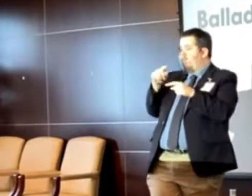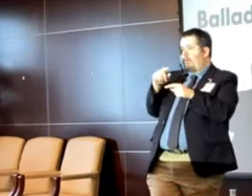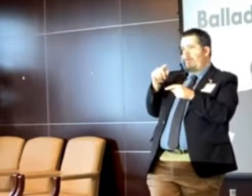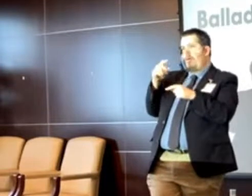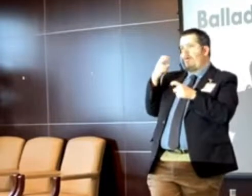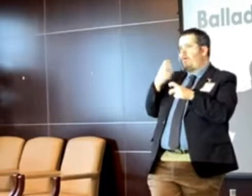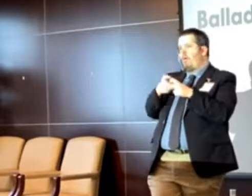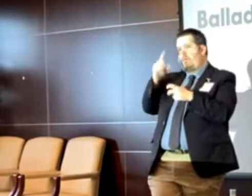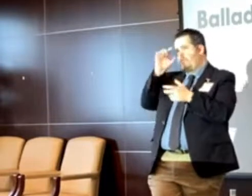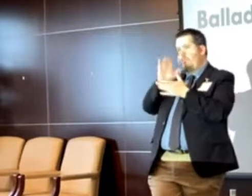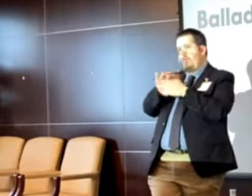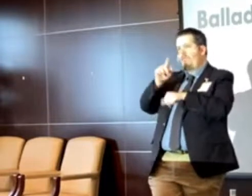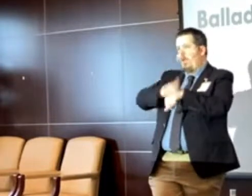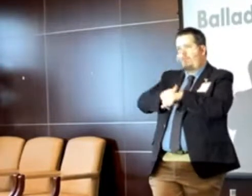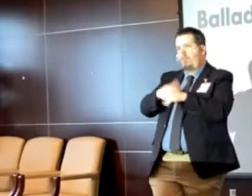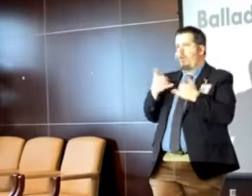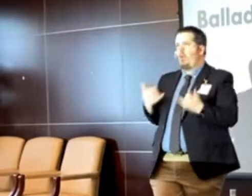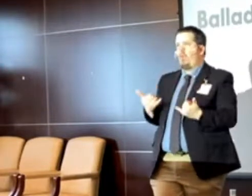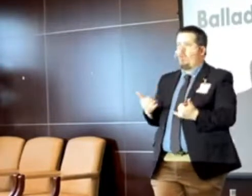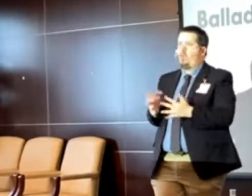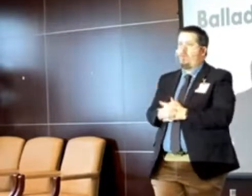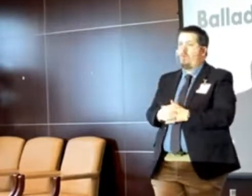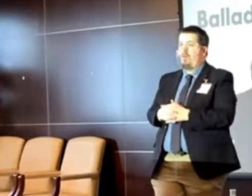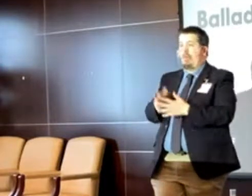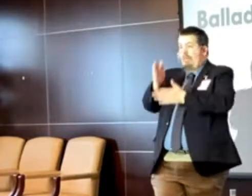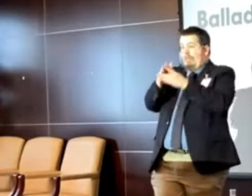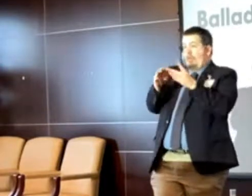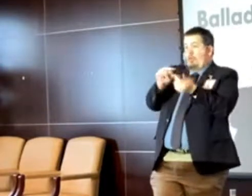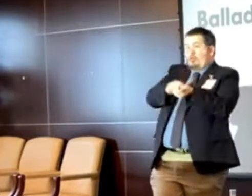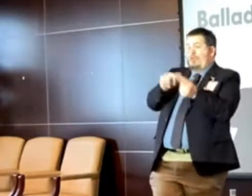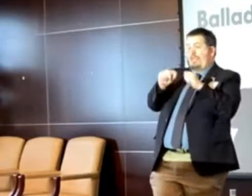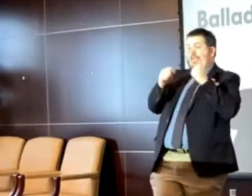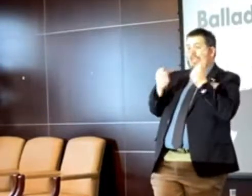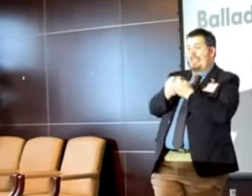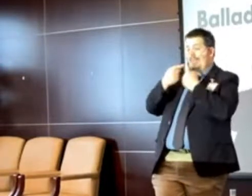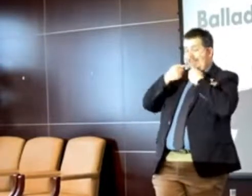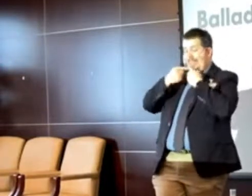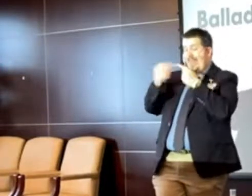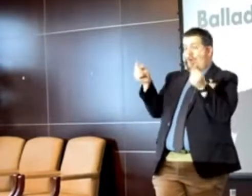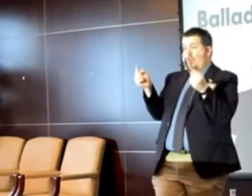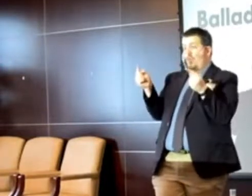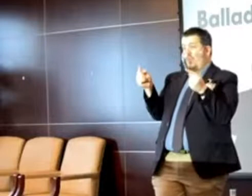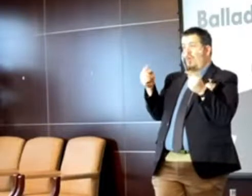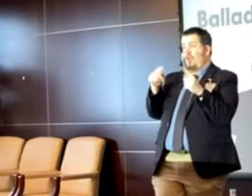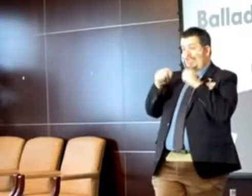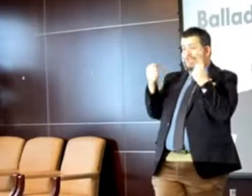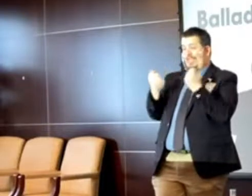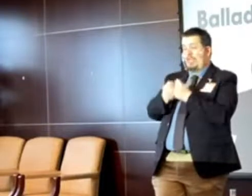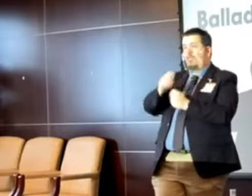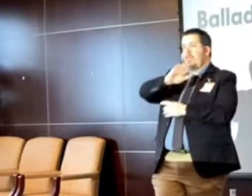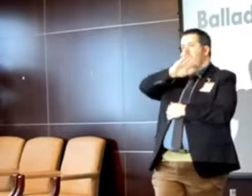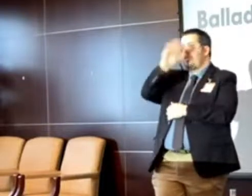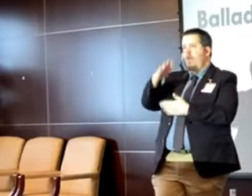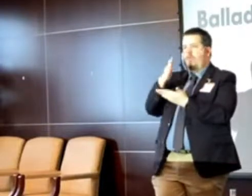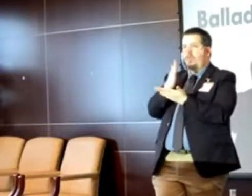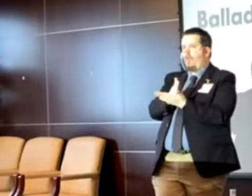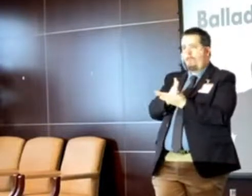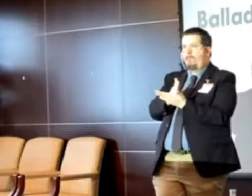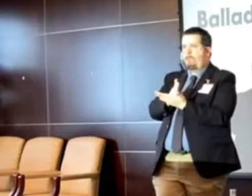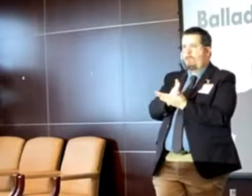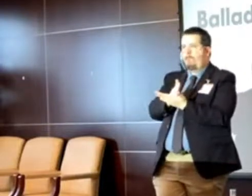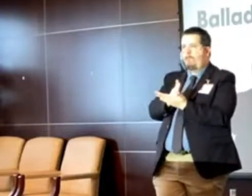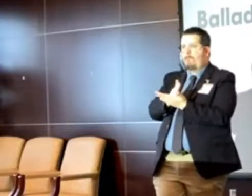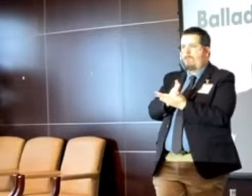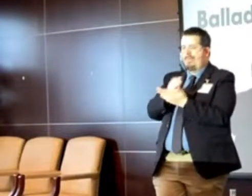unprecedented times. As part of the nursing team, I can tell you firsthand that our teams have never stopped